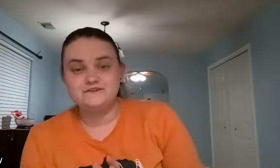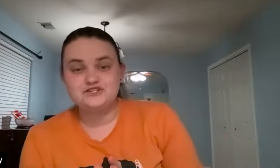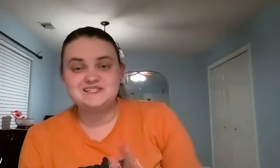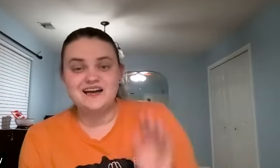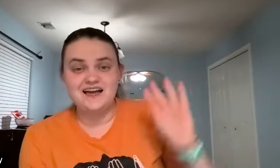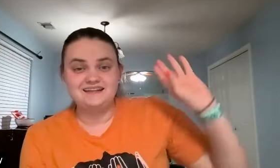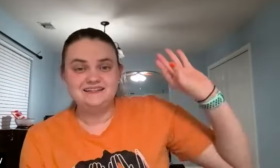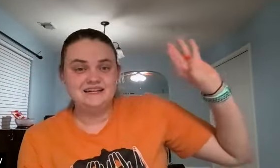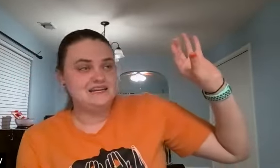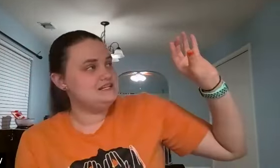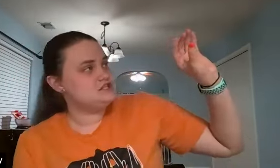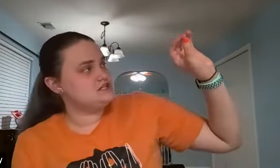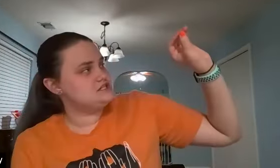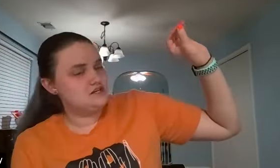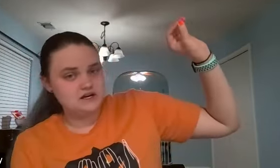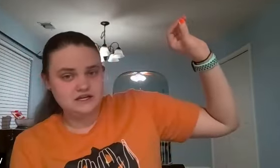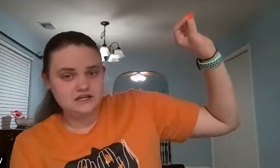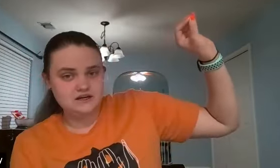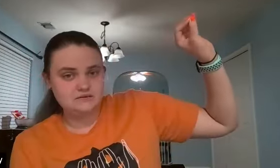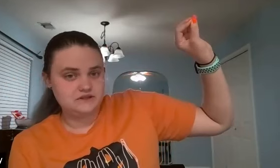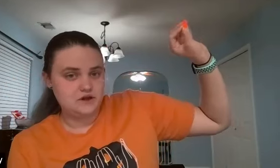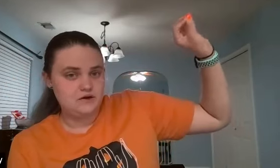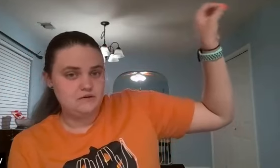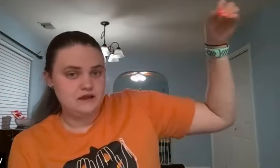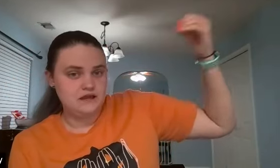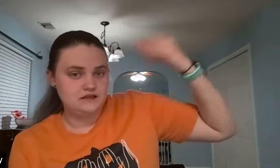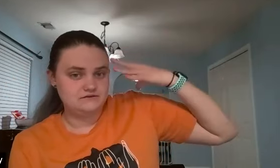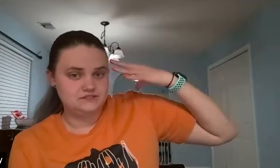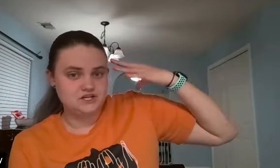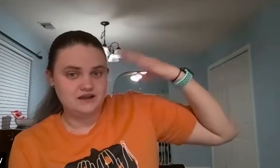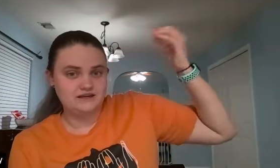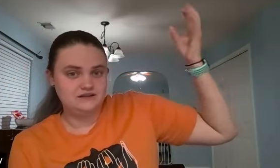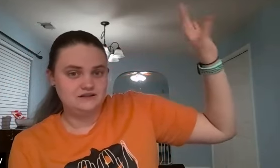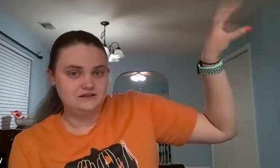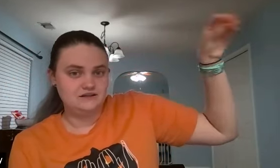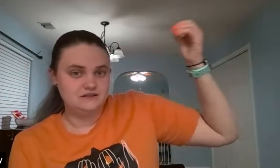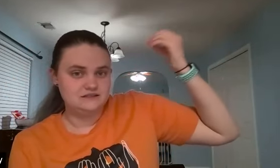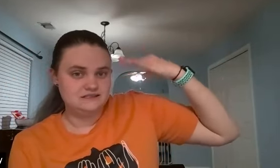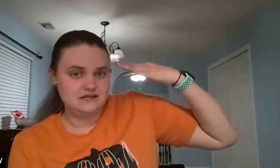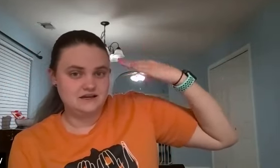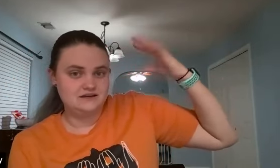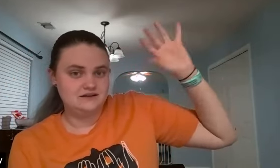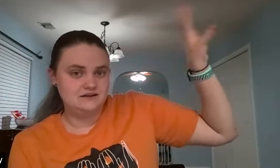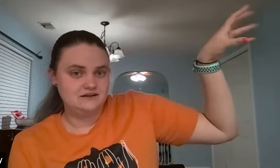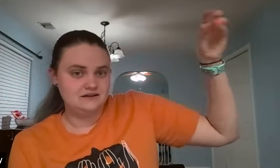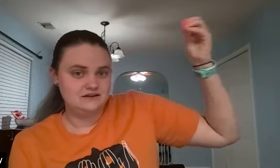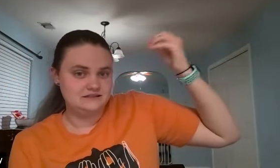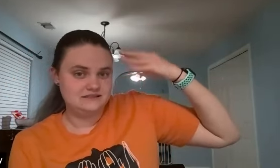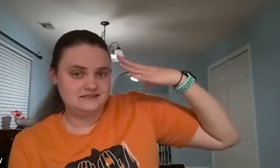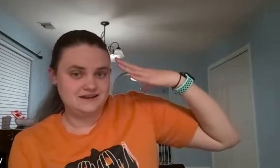for sun is you're gonna start here with the O and shine. Sun.